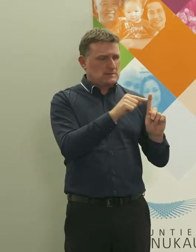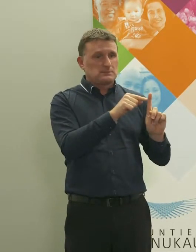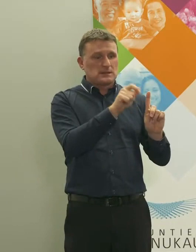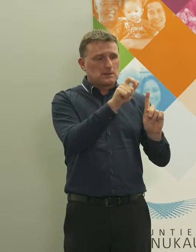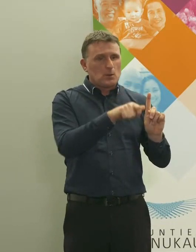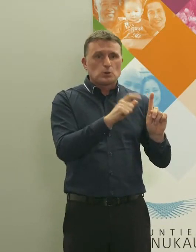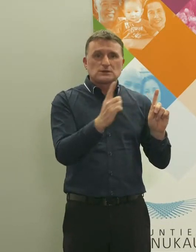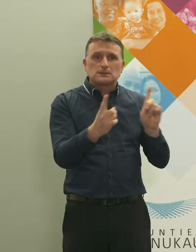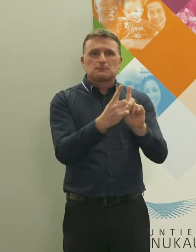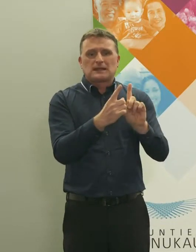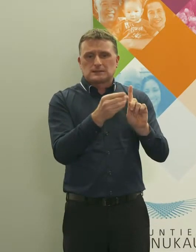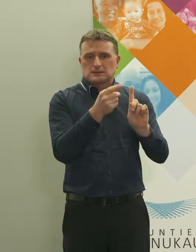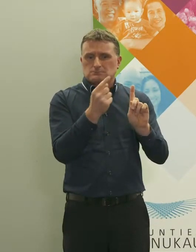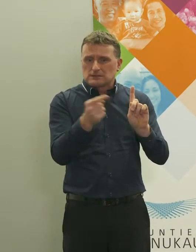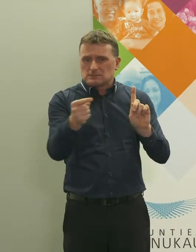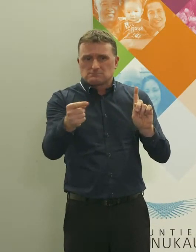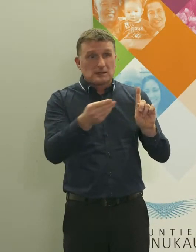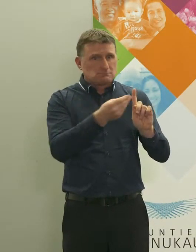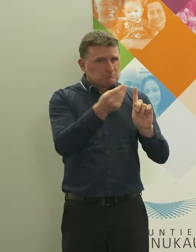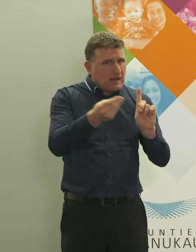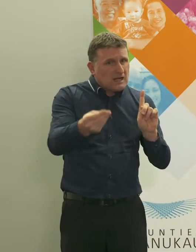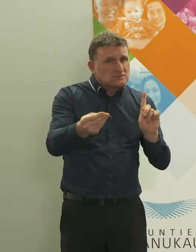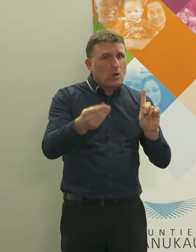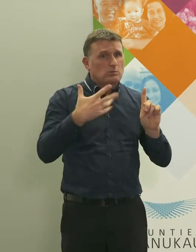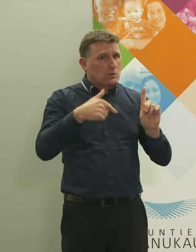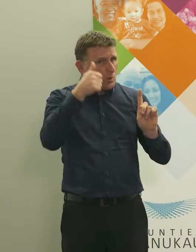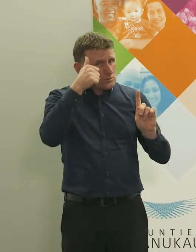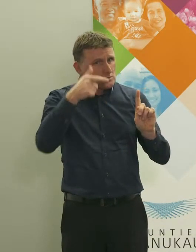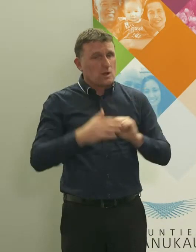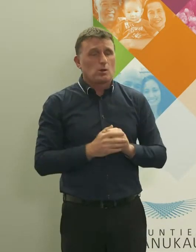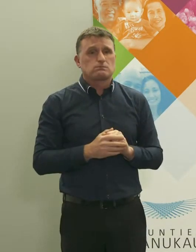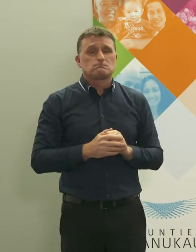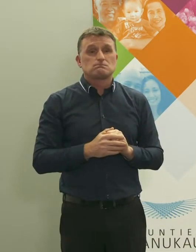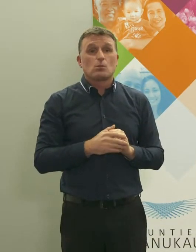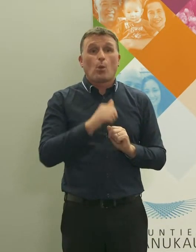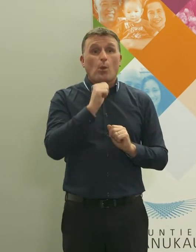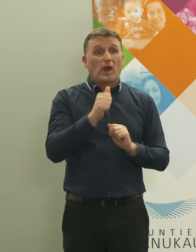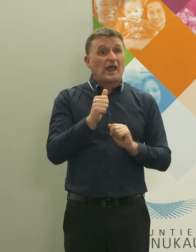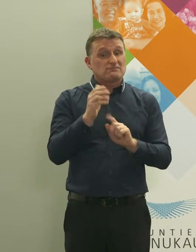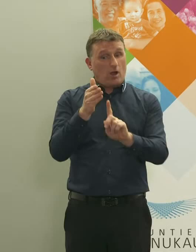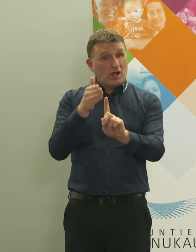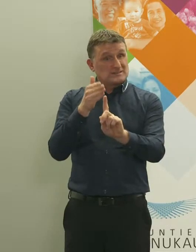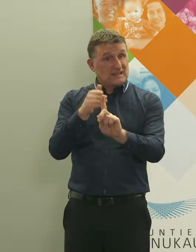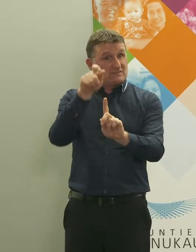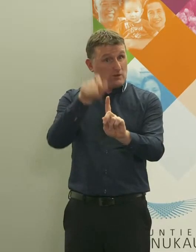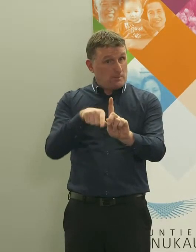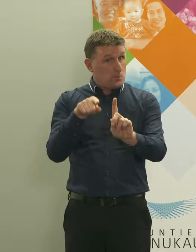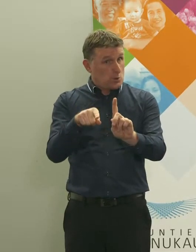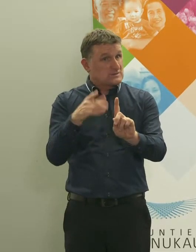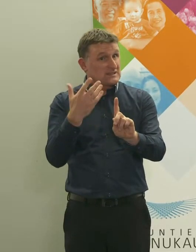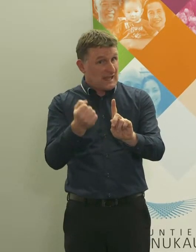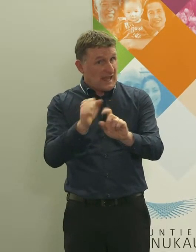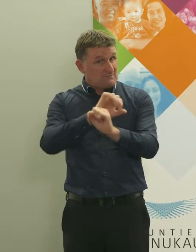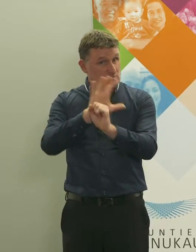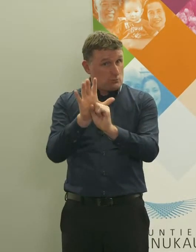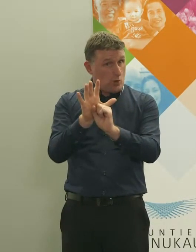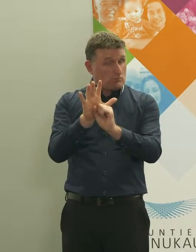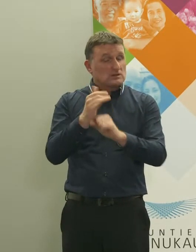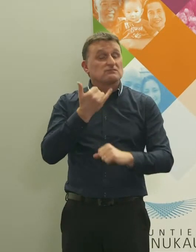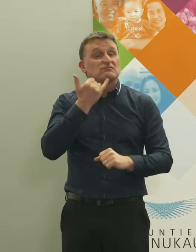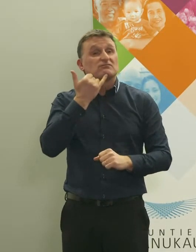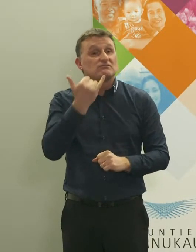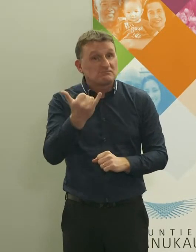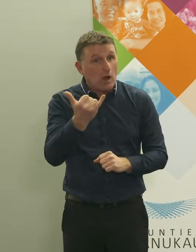they were infectious, calling the contacts of identified cases to inform them of this status,